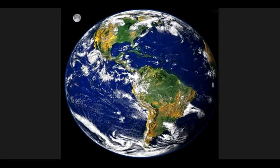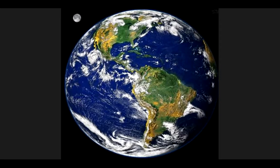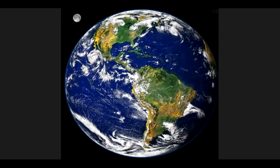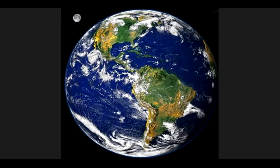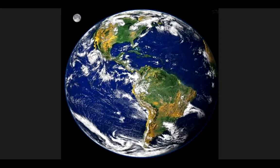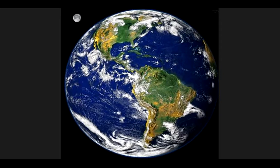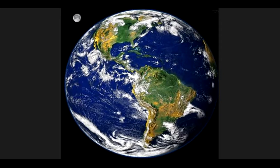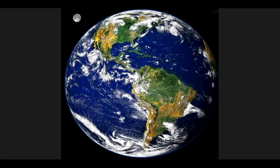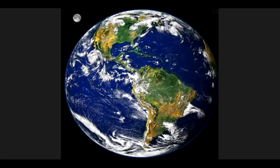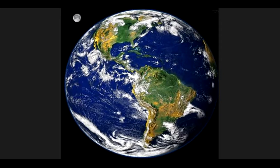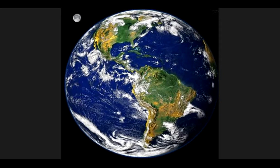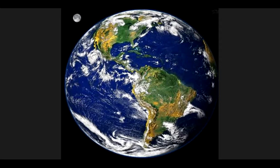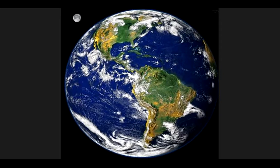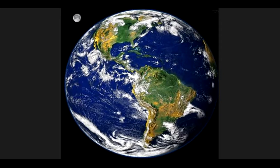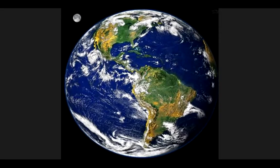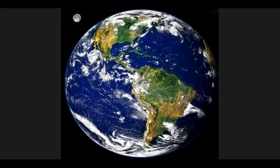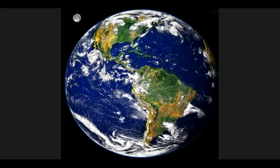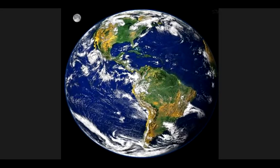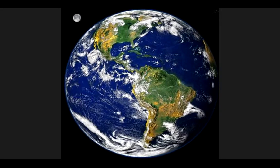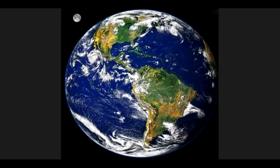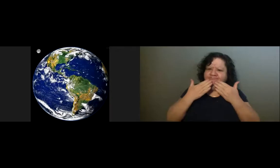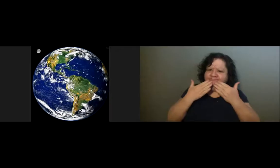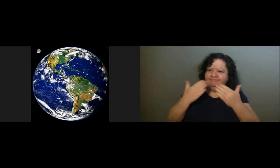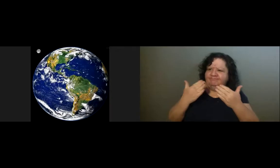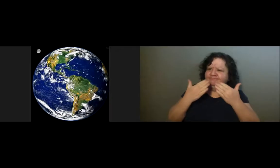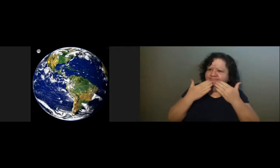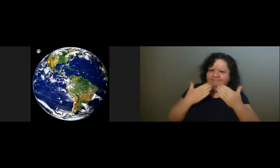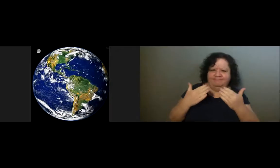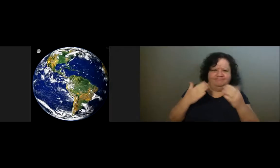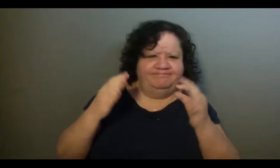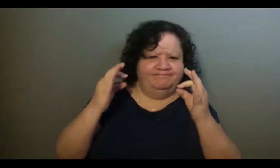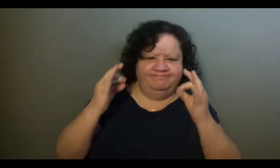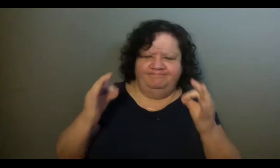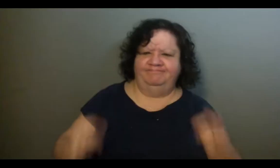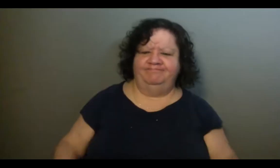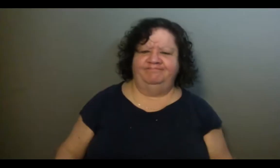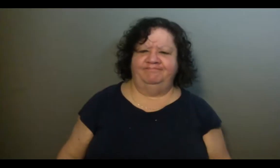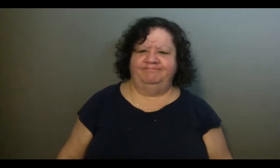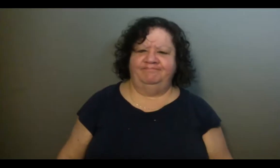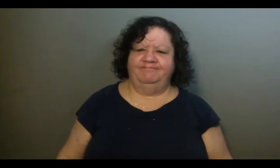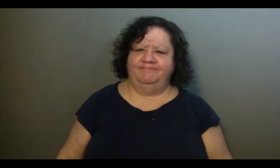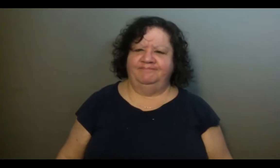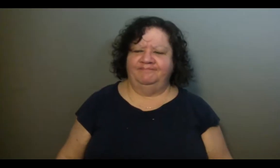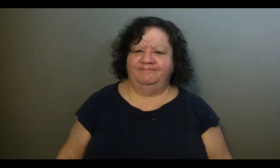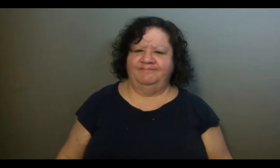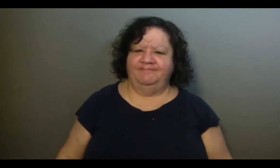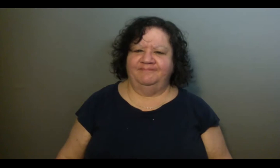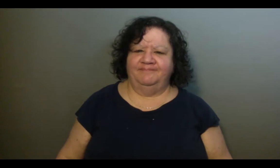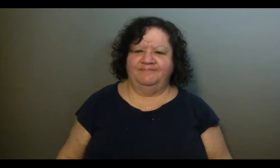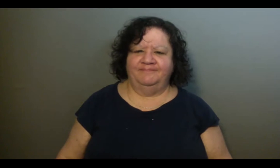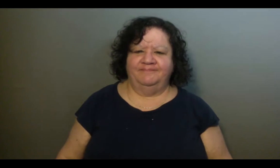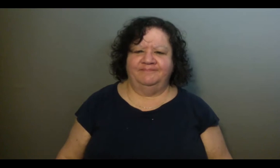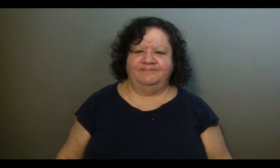Thank you so much, Ms. Caswell. Also still on question one, and I also again just a reminder for those who